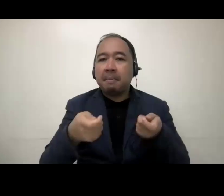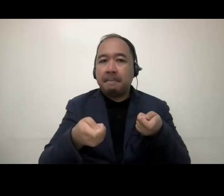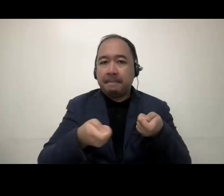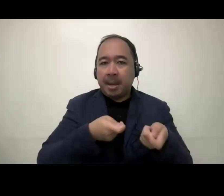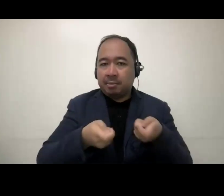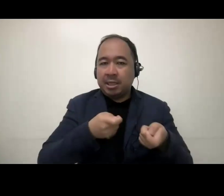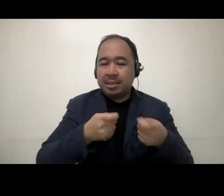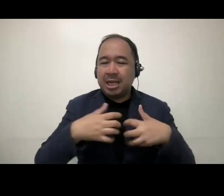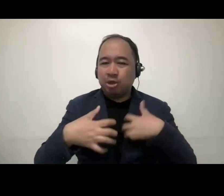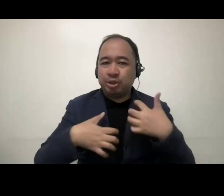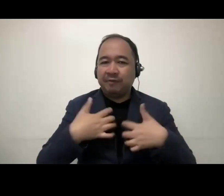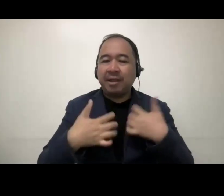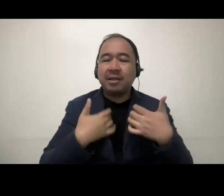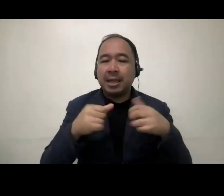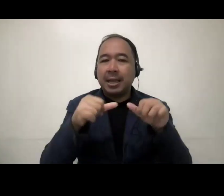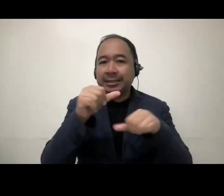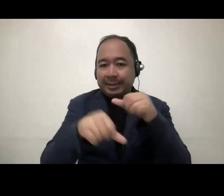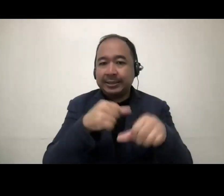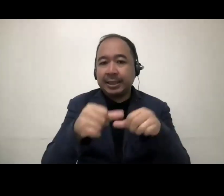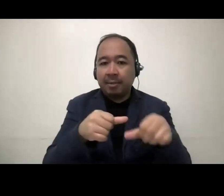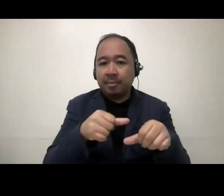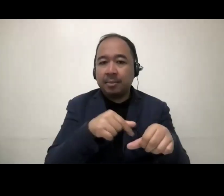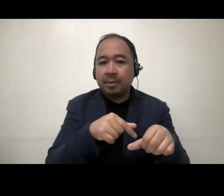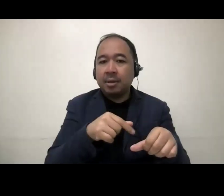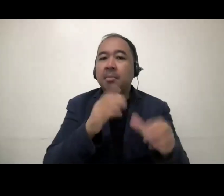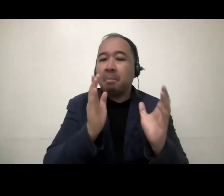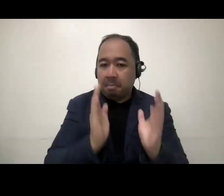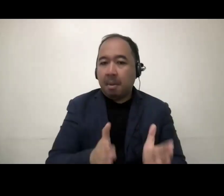to exist, and we do not have that at the European Investment Bank.